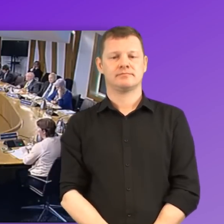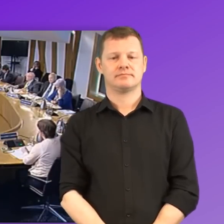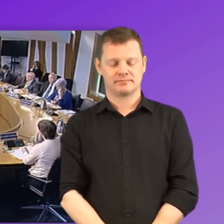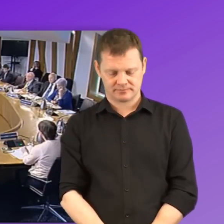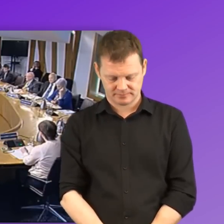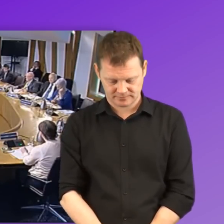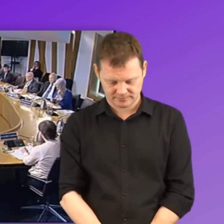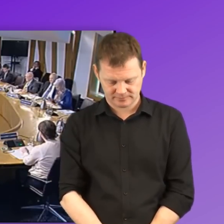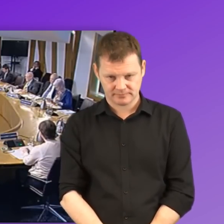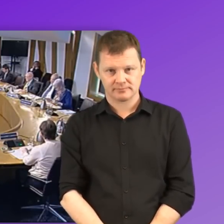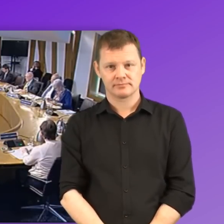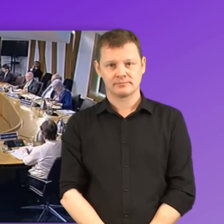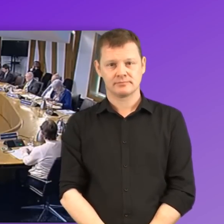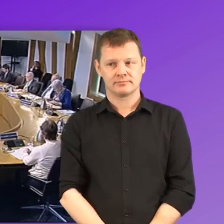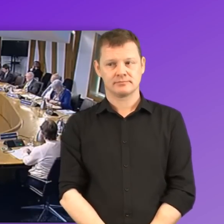Okay.